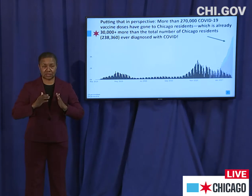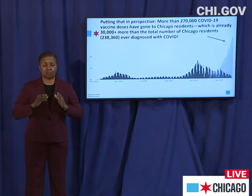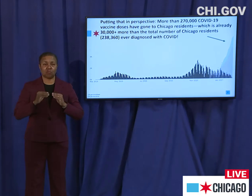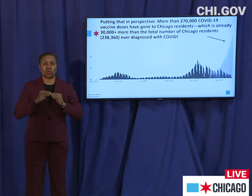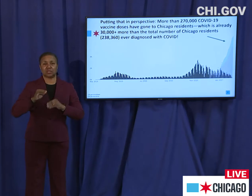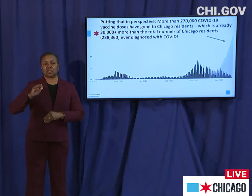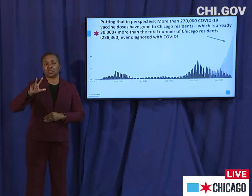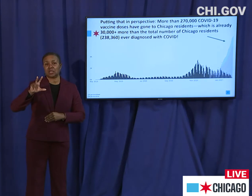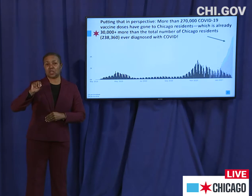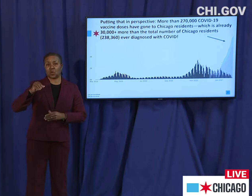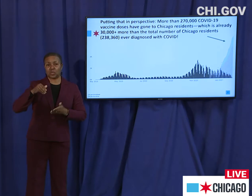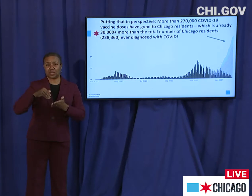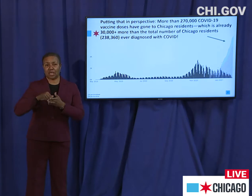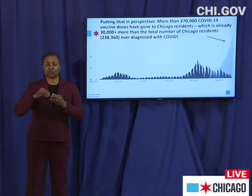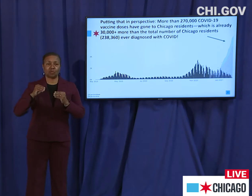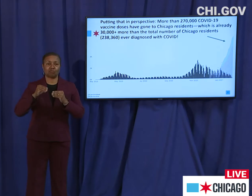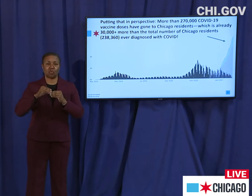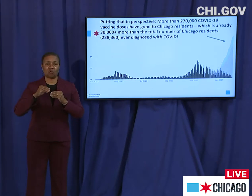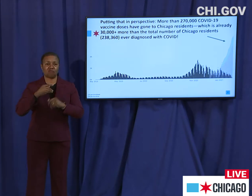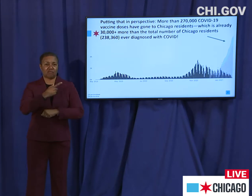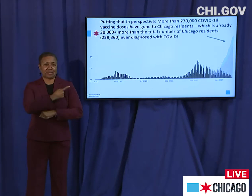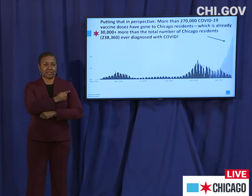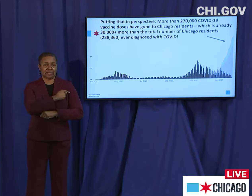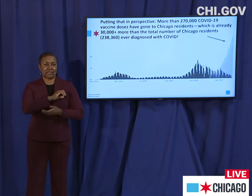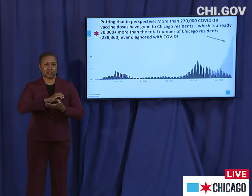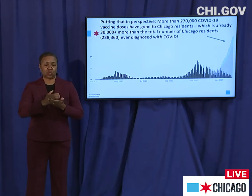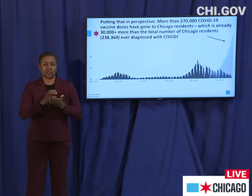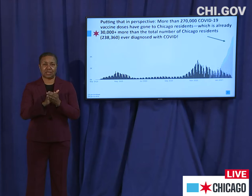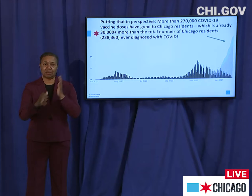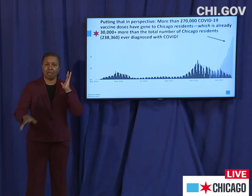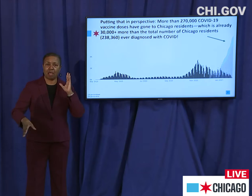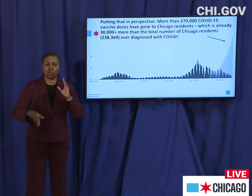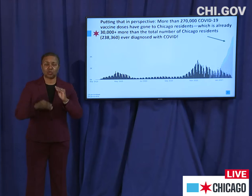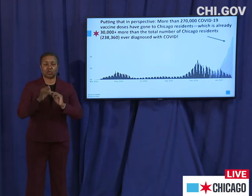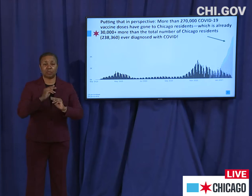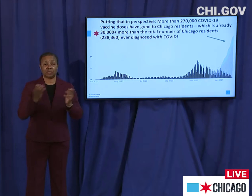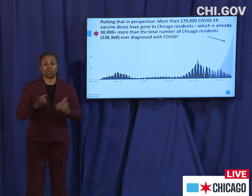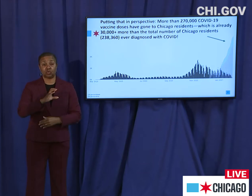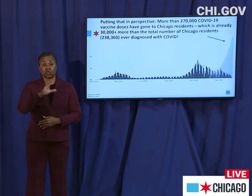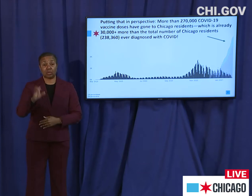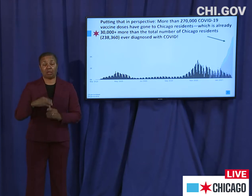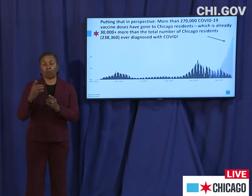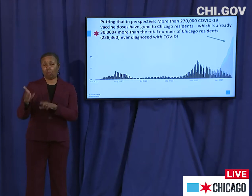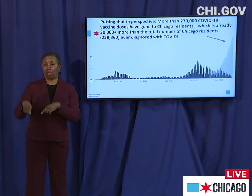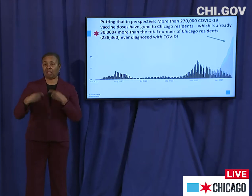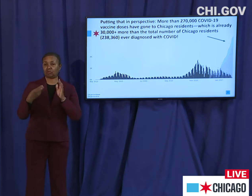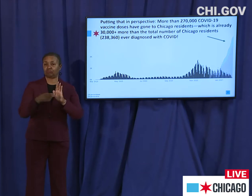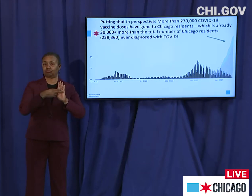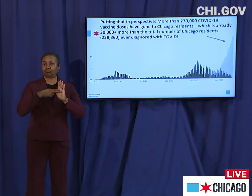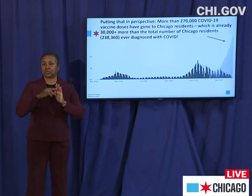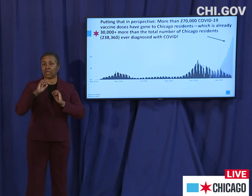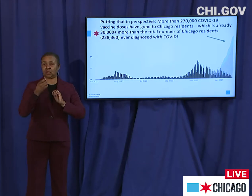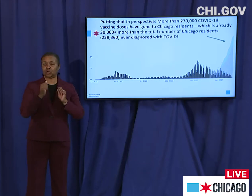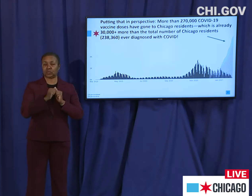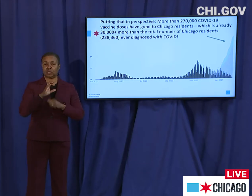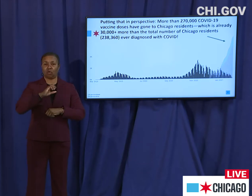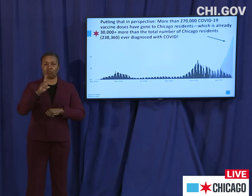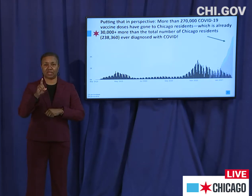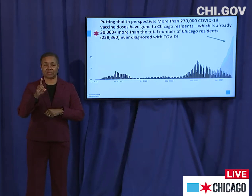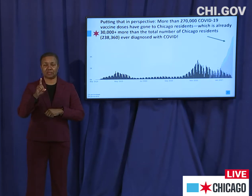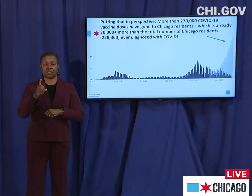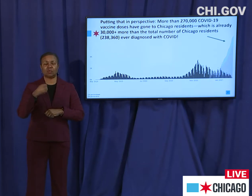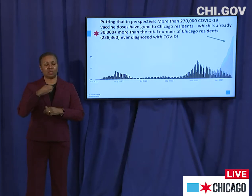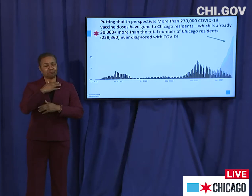than 30,000 more vaccine doses than the total number of people here in Chicago ever diagnosed with COVID. So we're